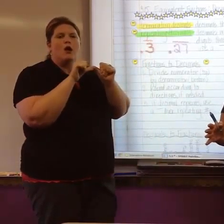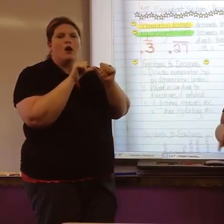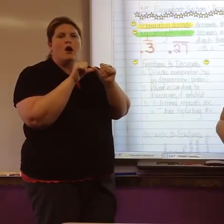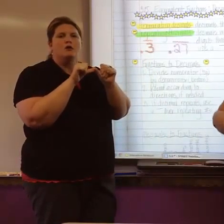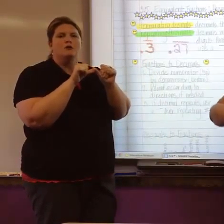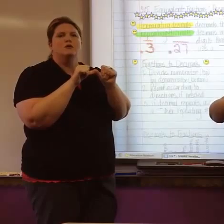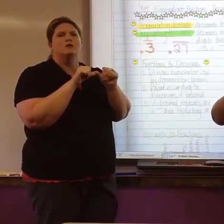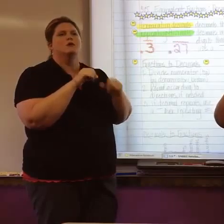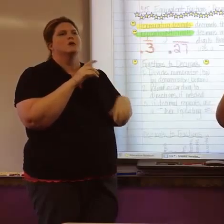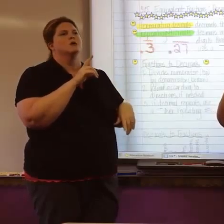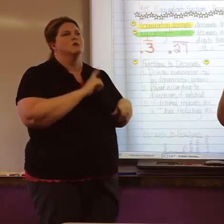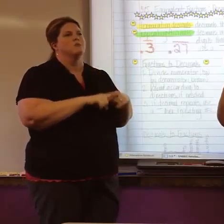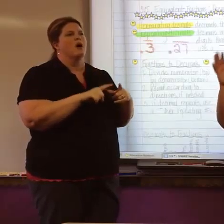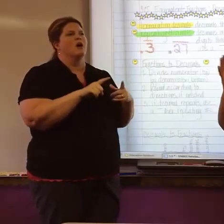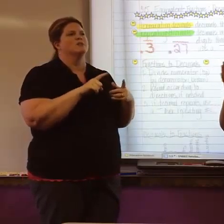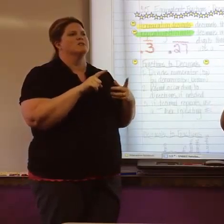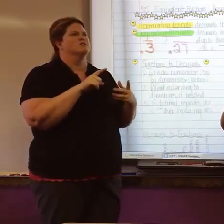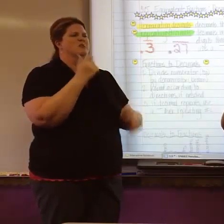ever, but like you get